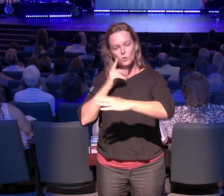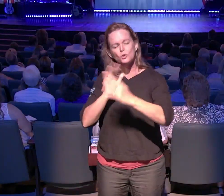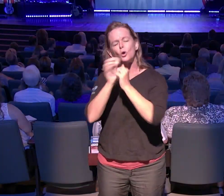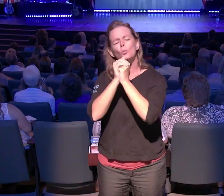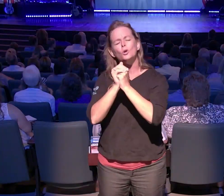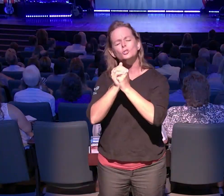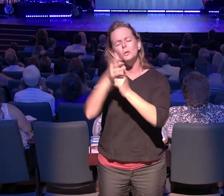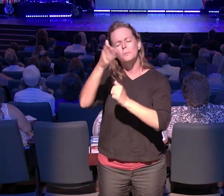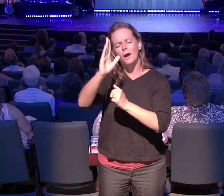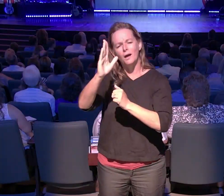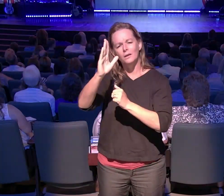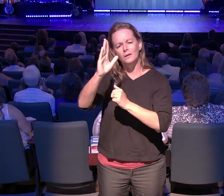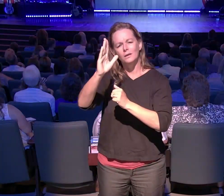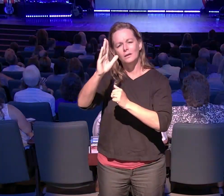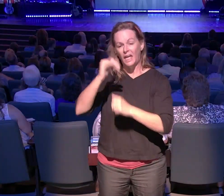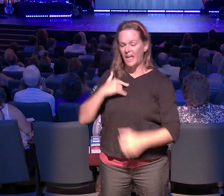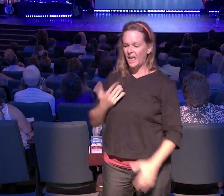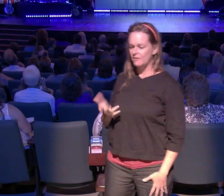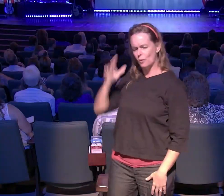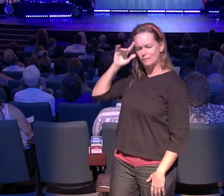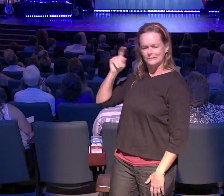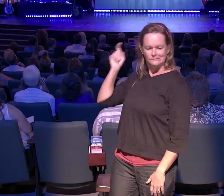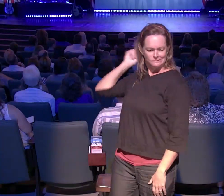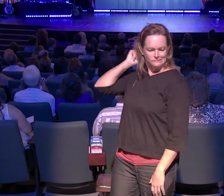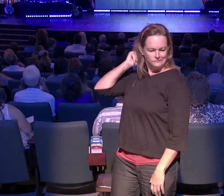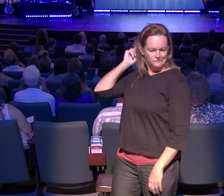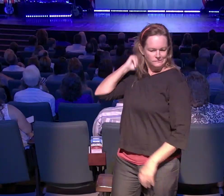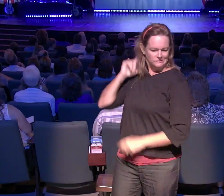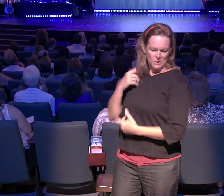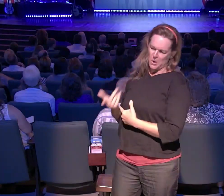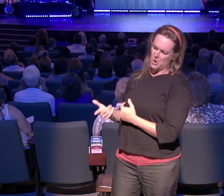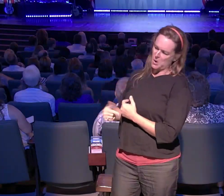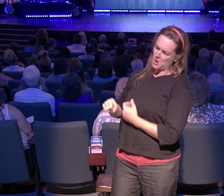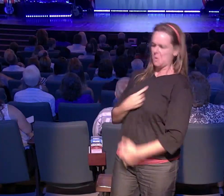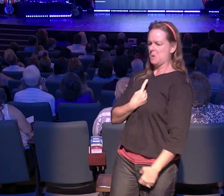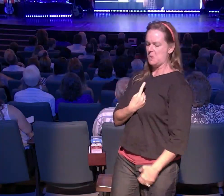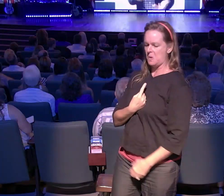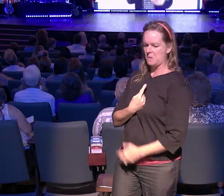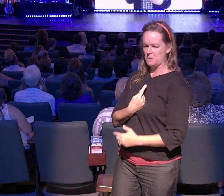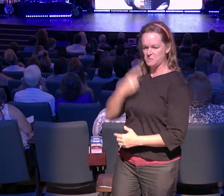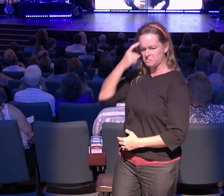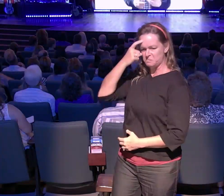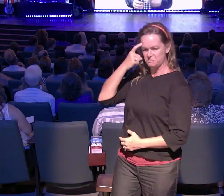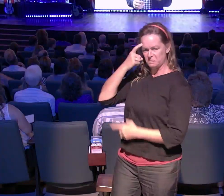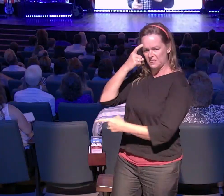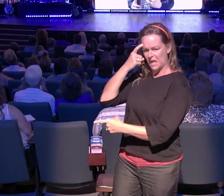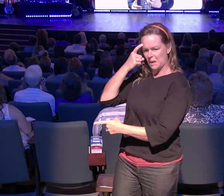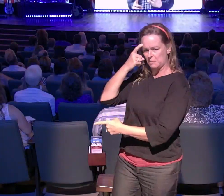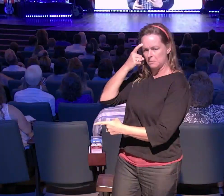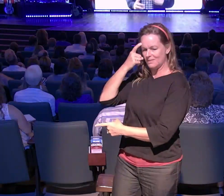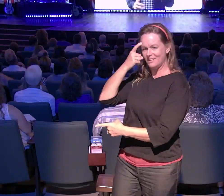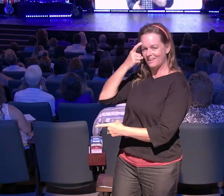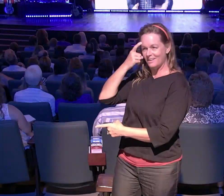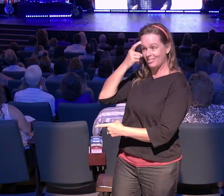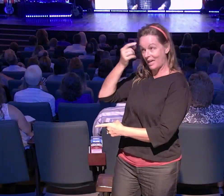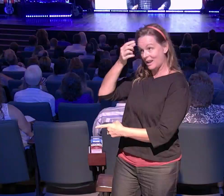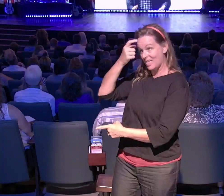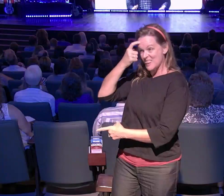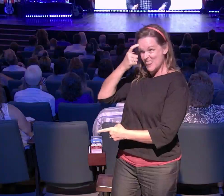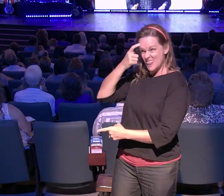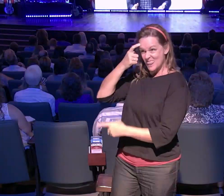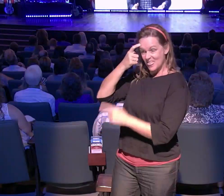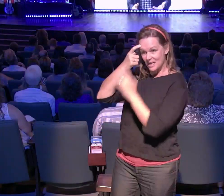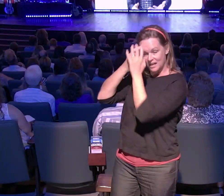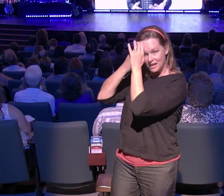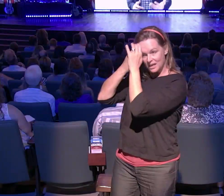altar. First go and be reconciled to them, and then come back and offer your gift." So peace between you and me is so important to